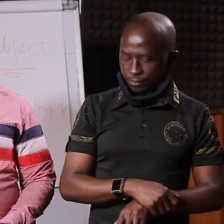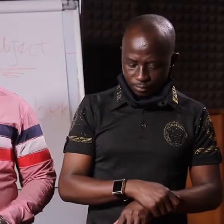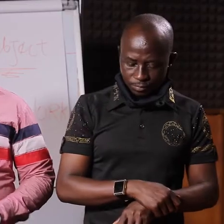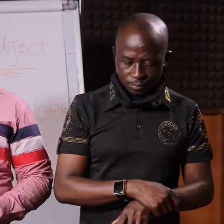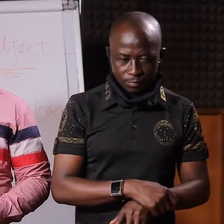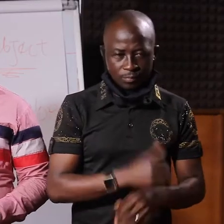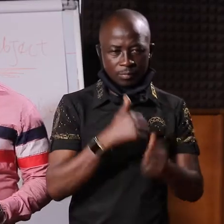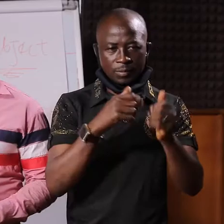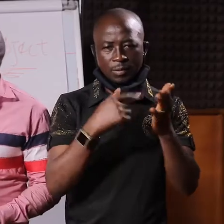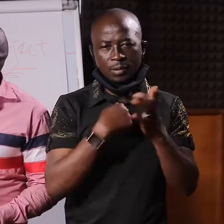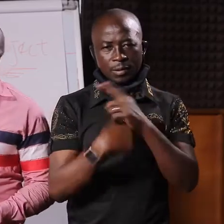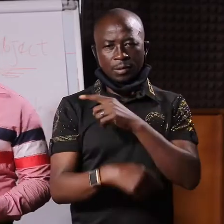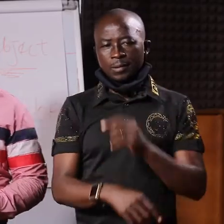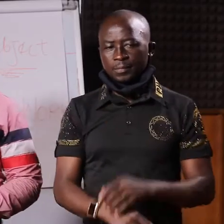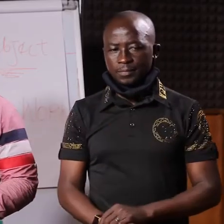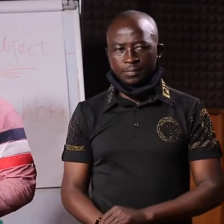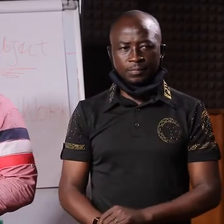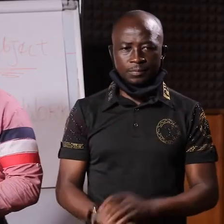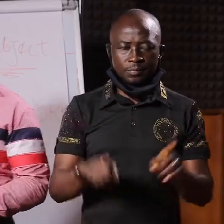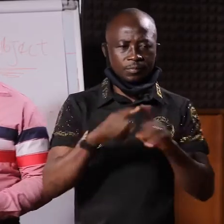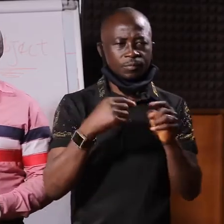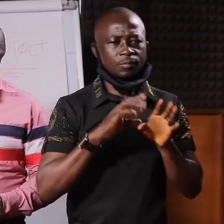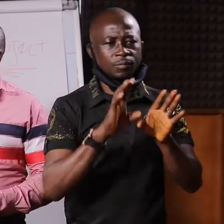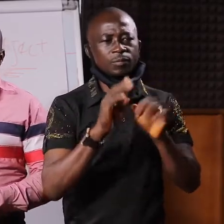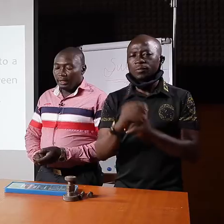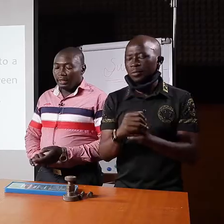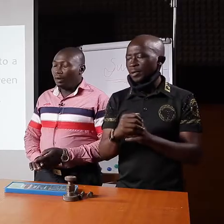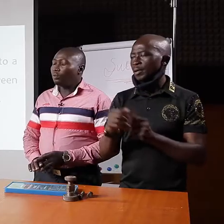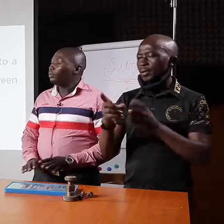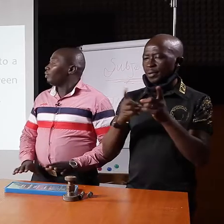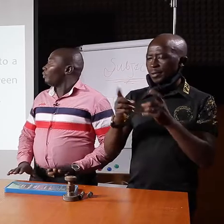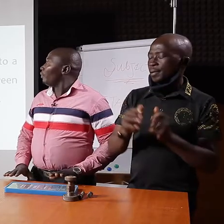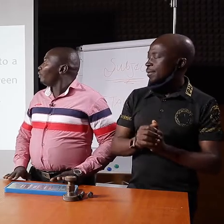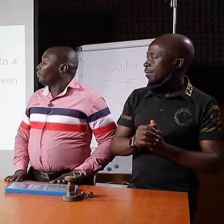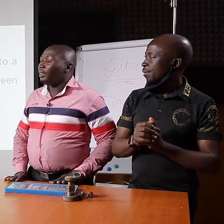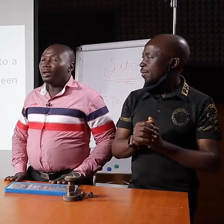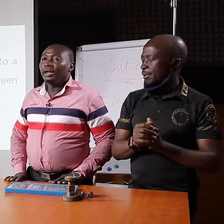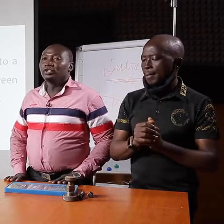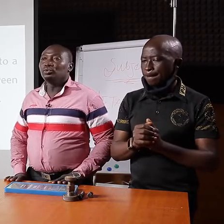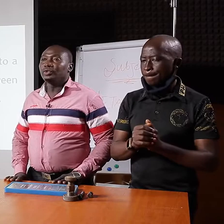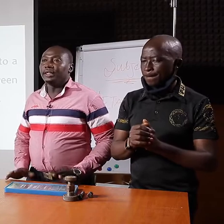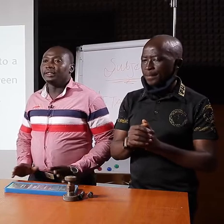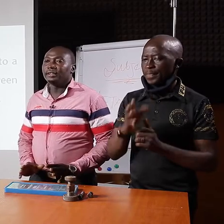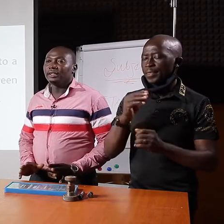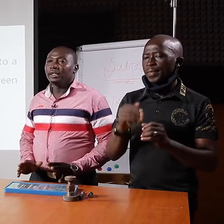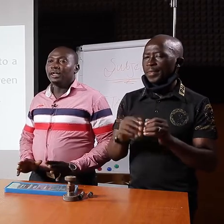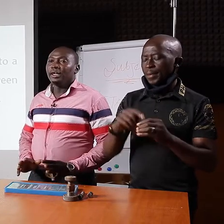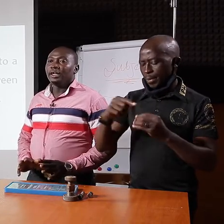Come with me as we go through the definition. Now, a screw